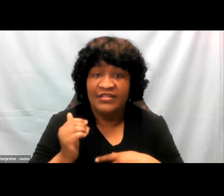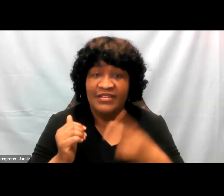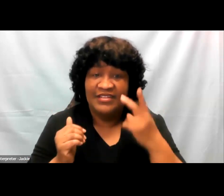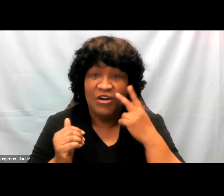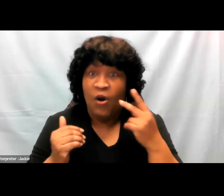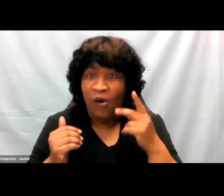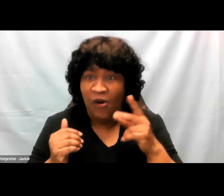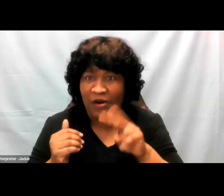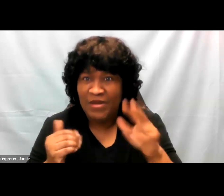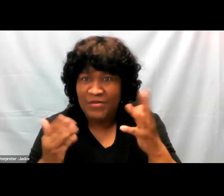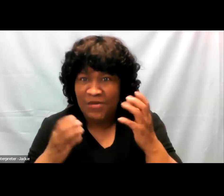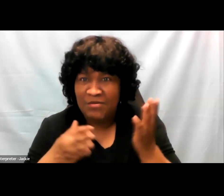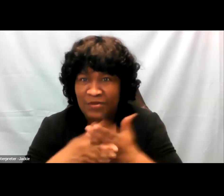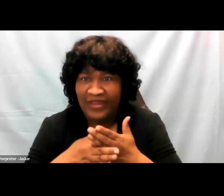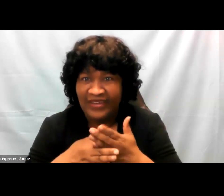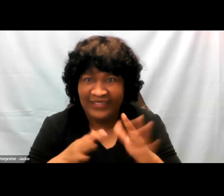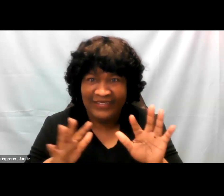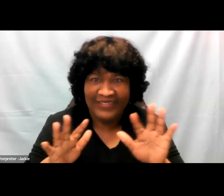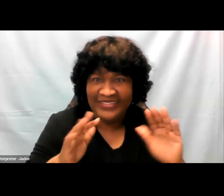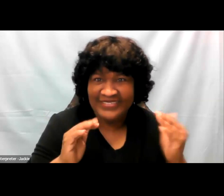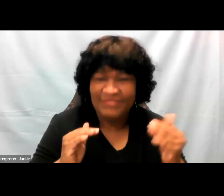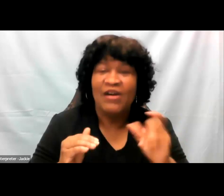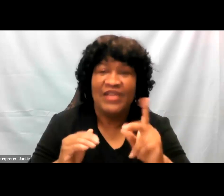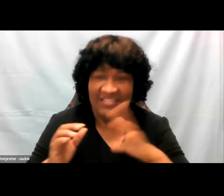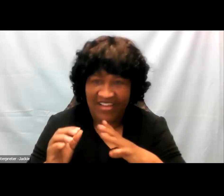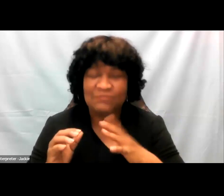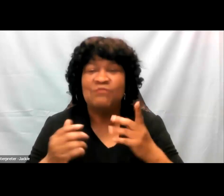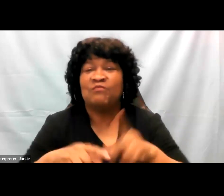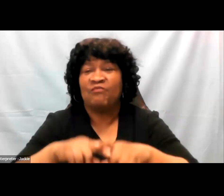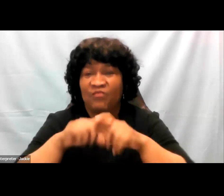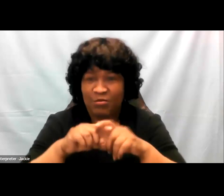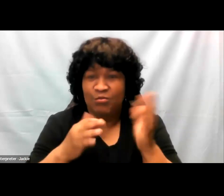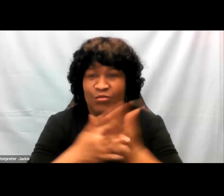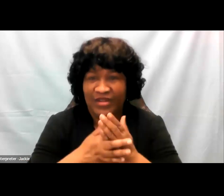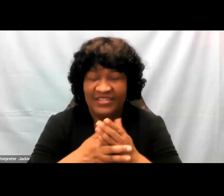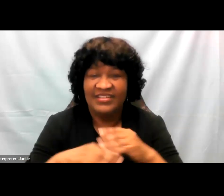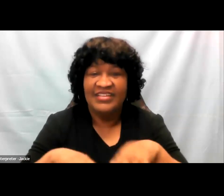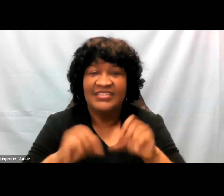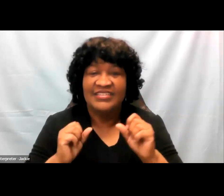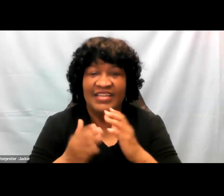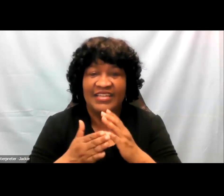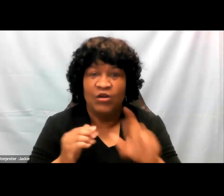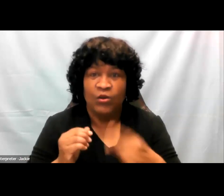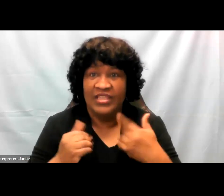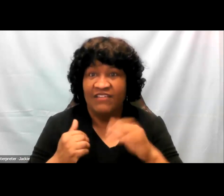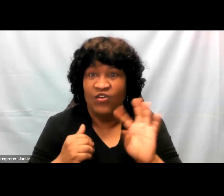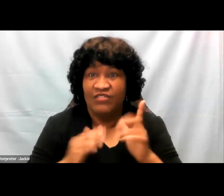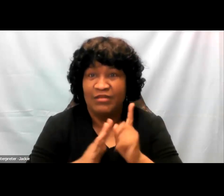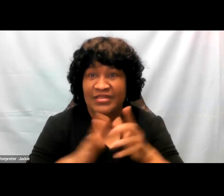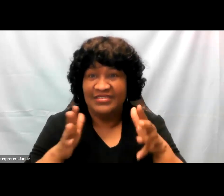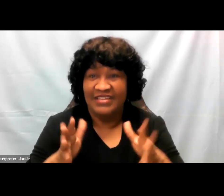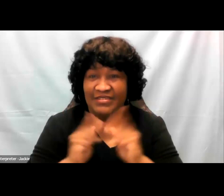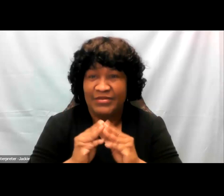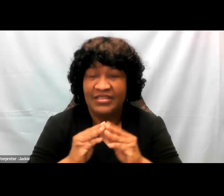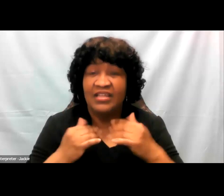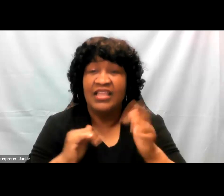a break. Okay, how about we do this? How about we take, since we only have 45 minutes left in our meeting, how